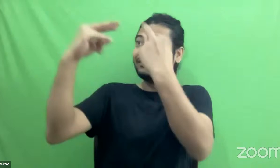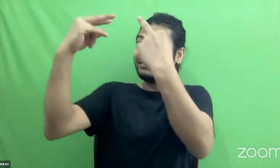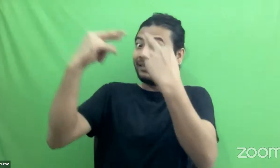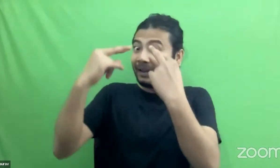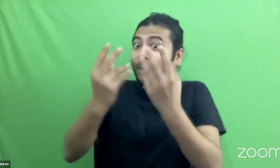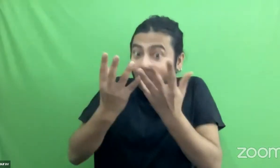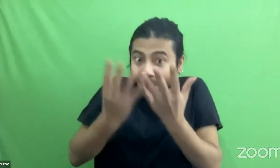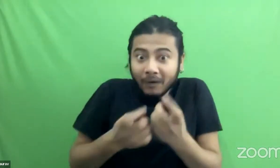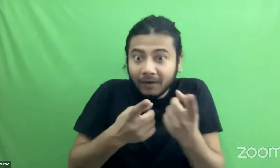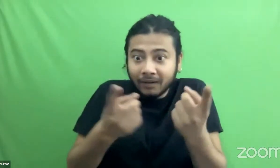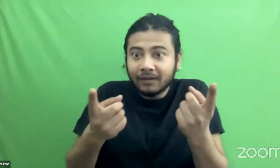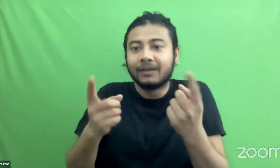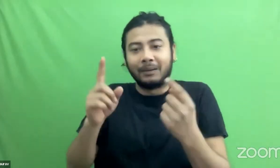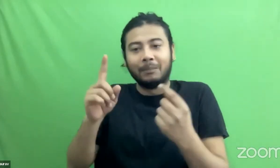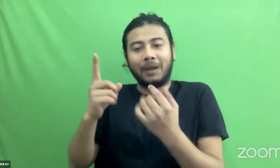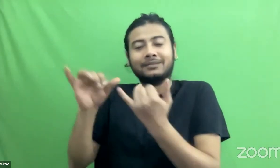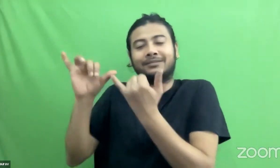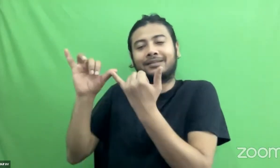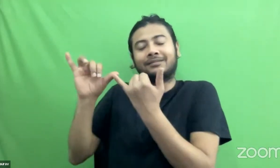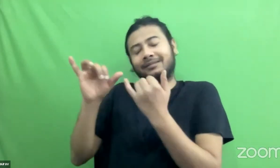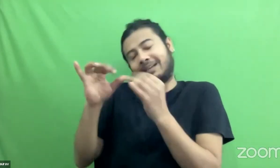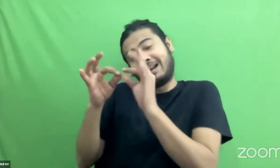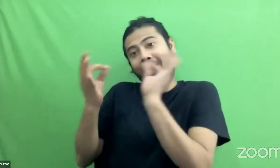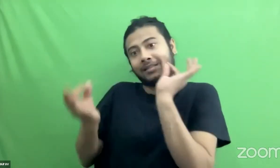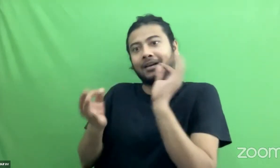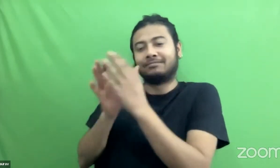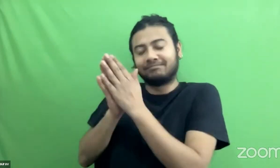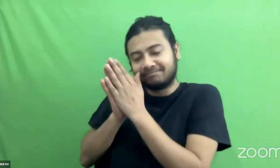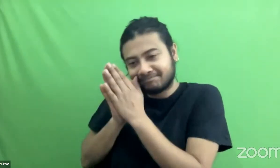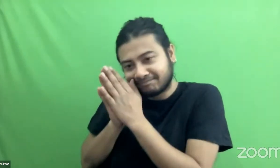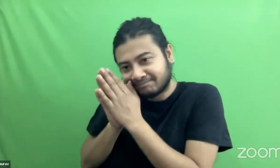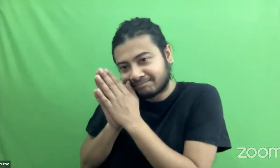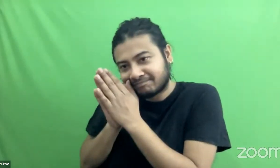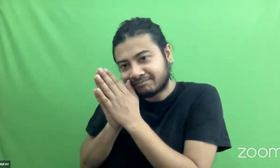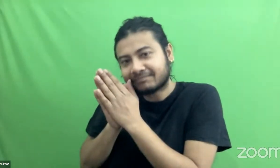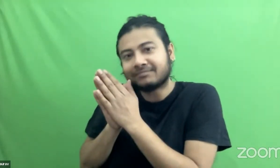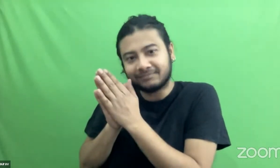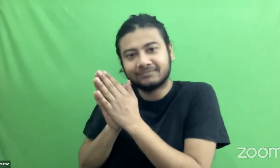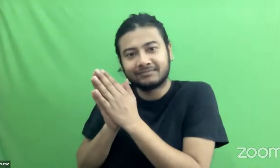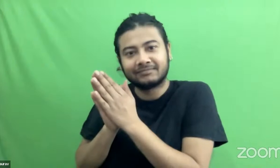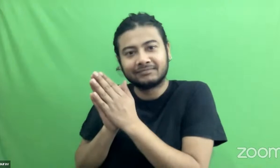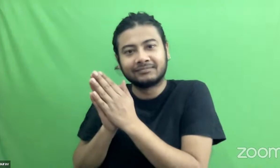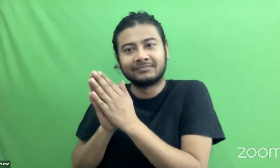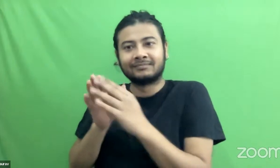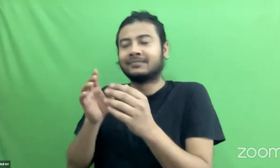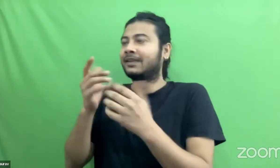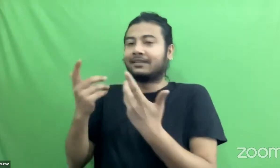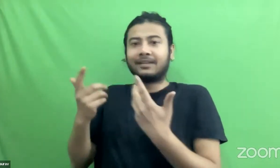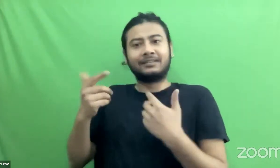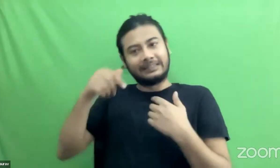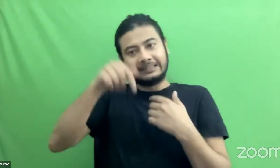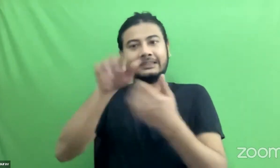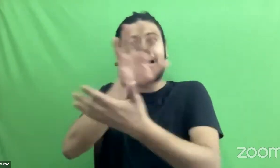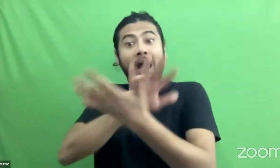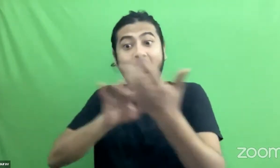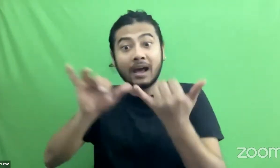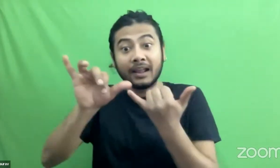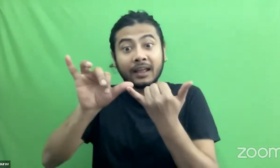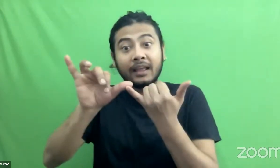Hare Krishna mantra, we are actually calling out Srimati Radharani that, oh Radharani, please, if